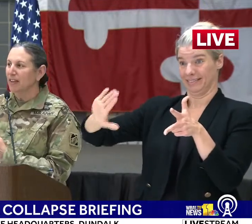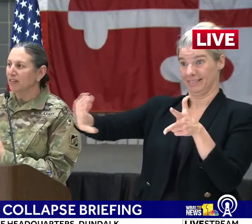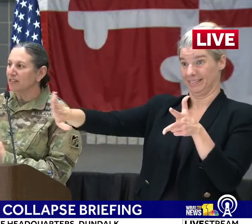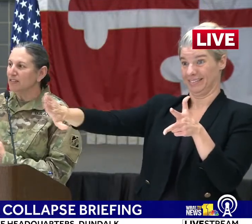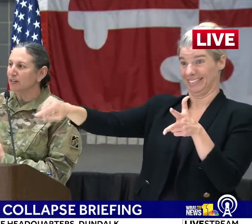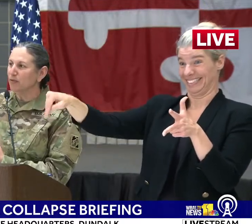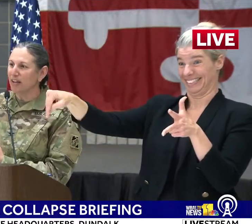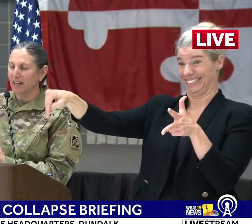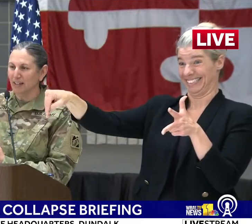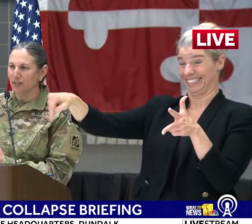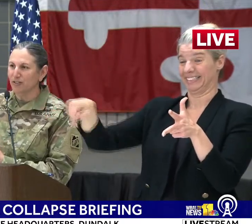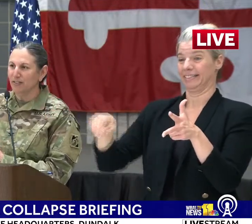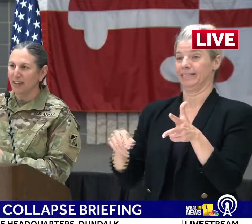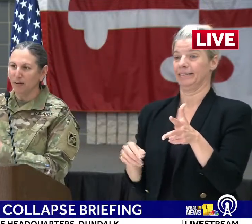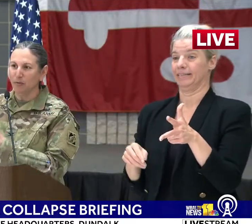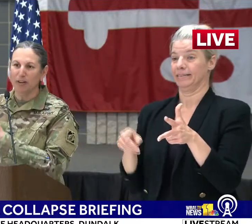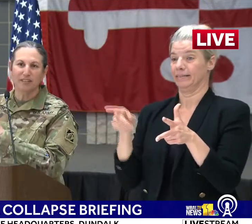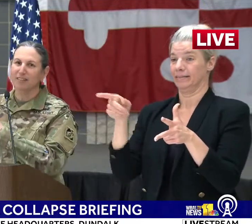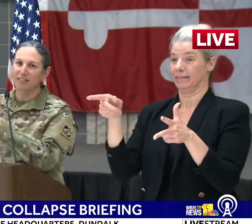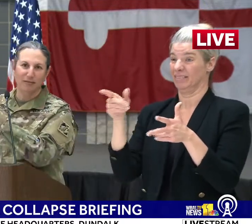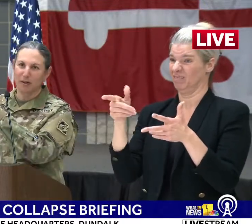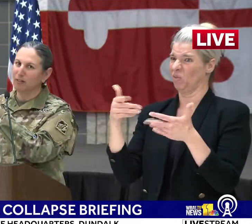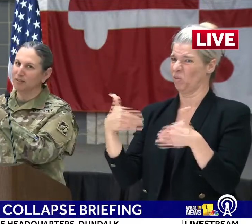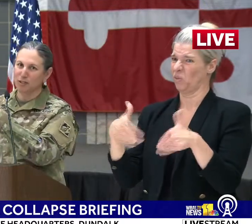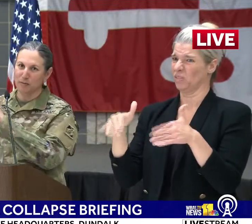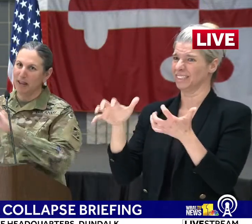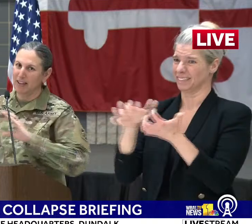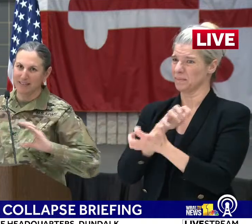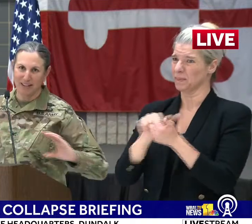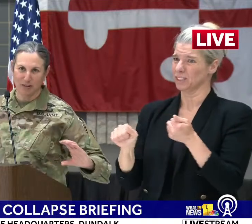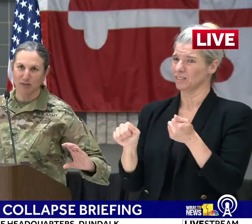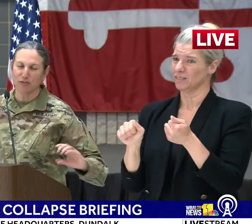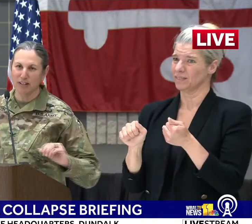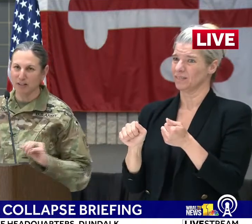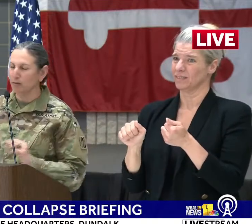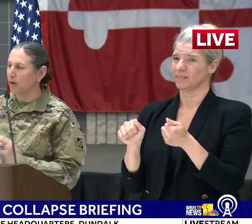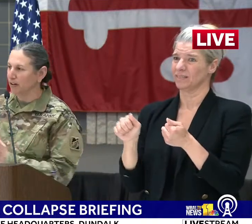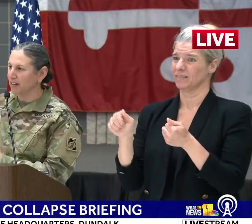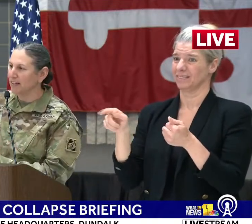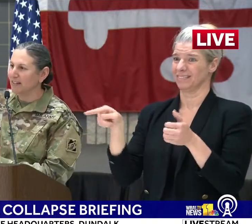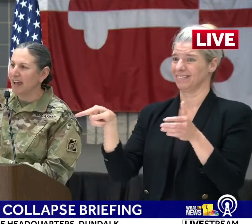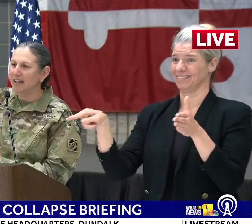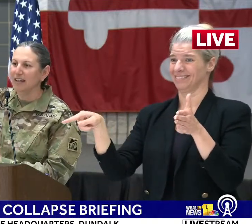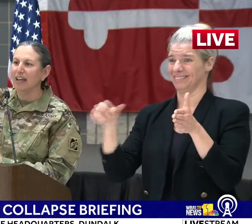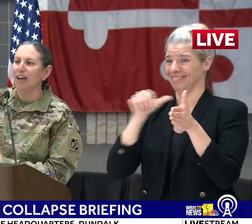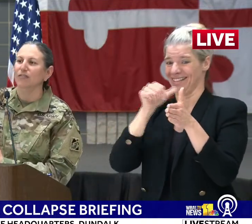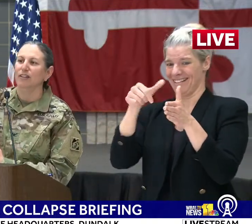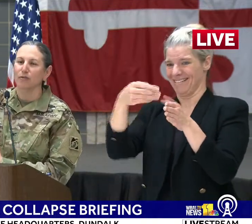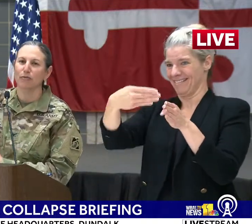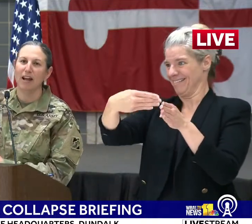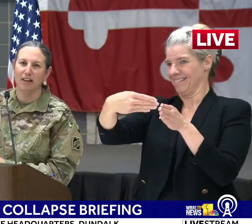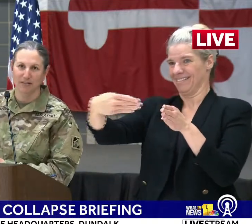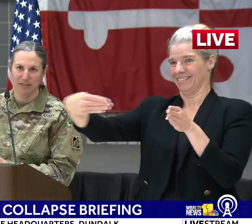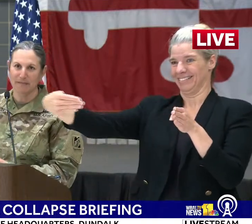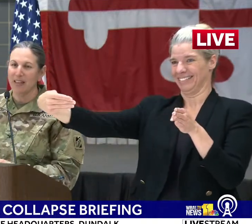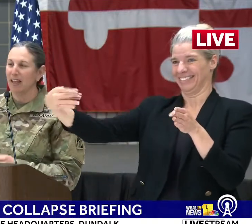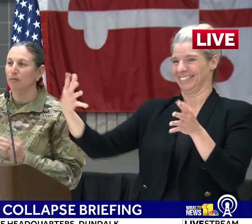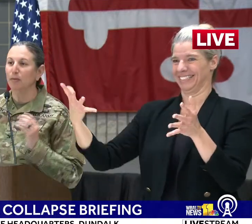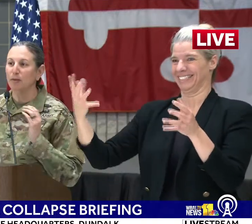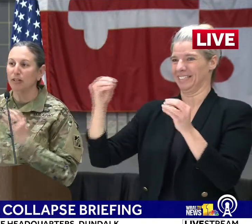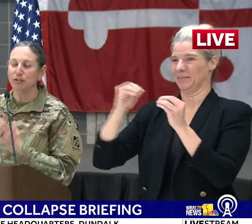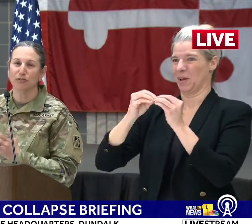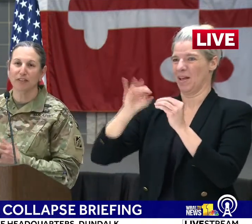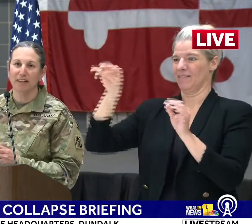vessel. There is some wreckage that wasn't one of those spans that goes straight into the water. It's hanging out and